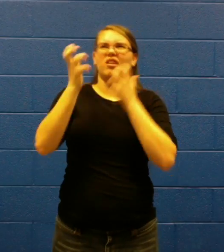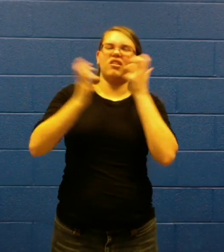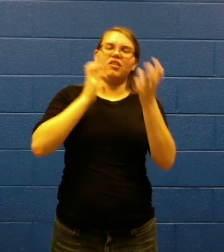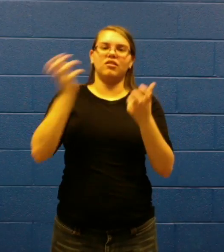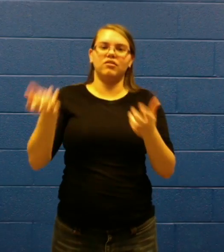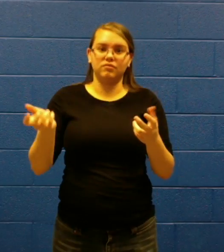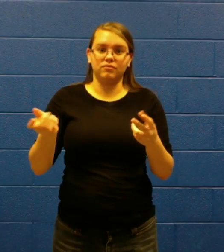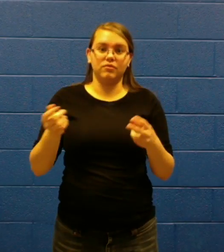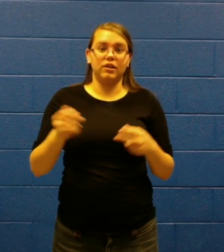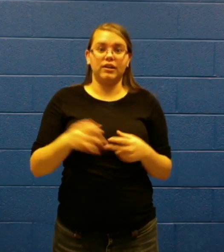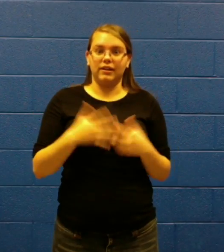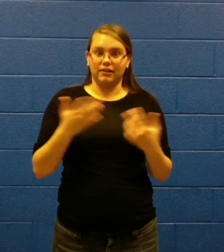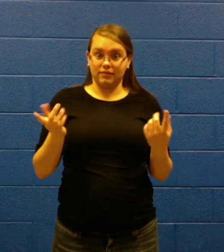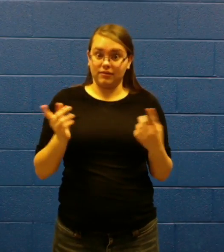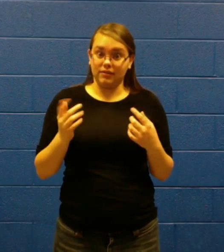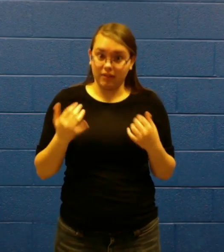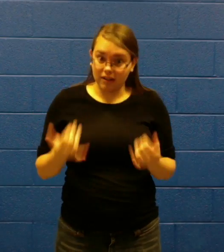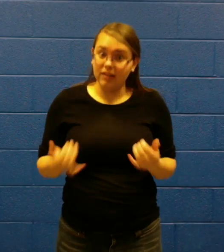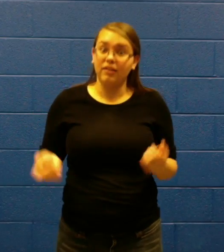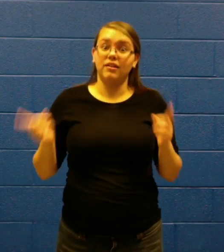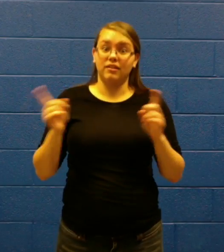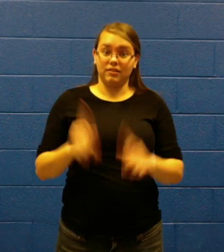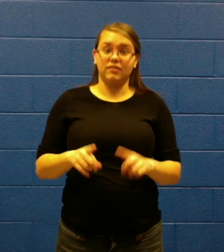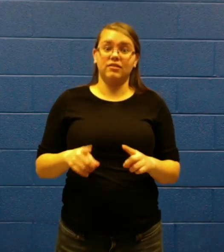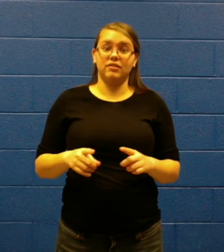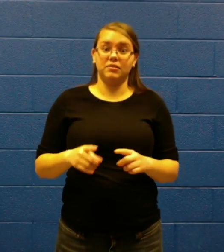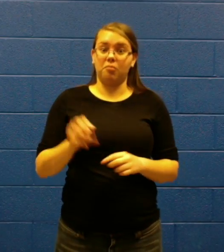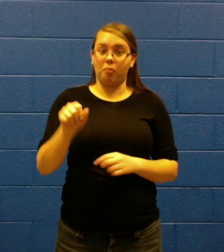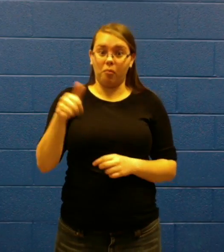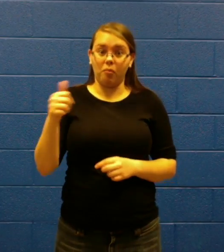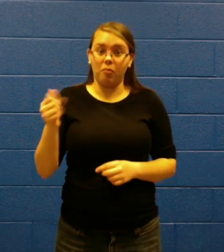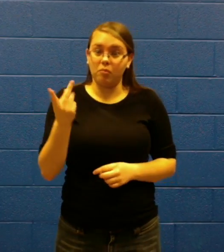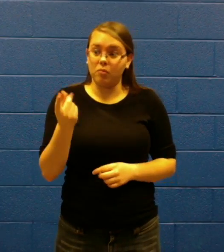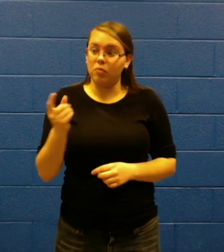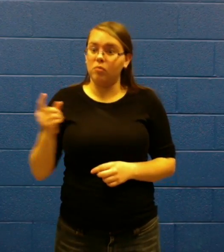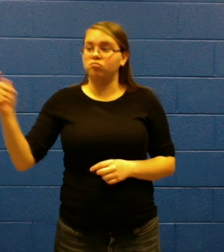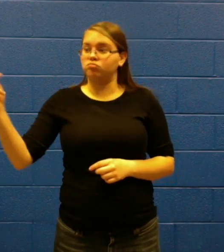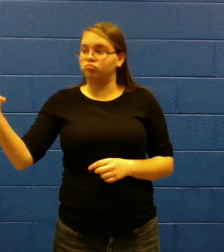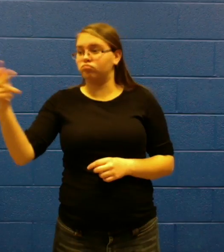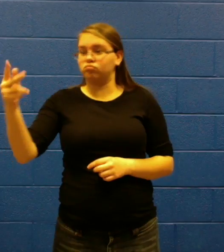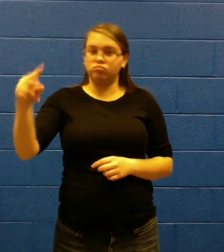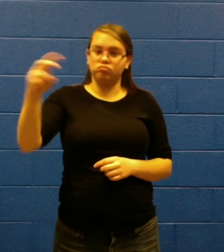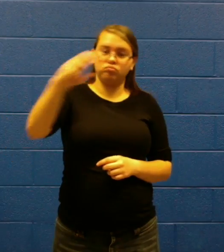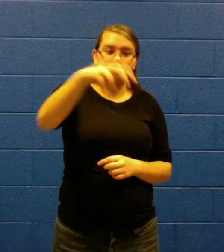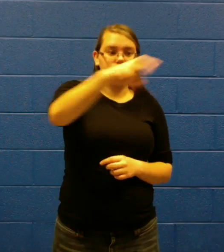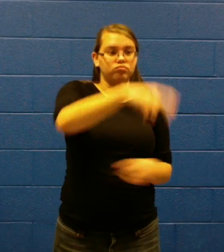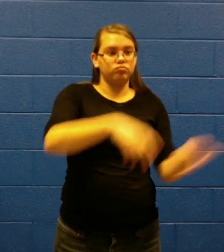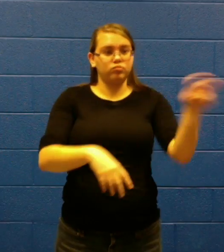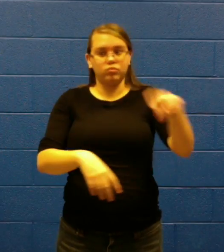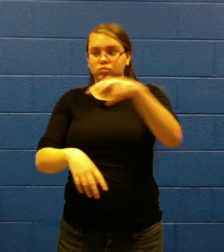Dresden. And then have me yelling at him, chasing him, and pulling a much bigger dog behind me.